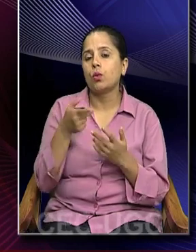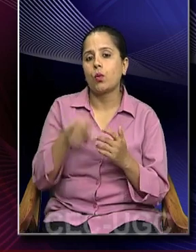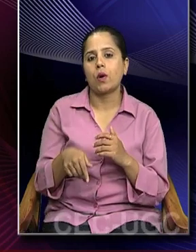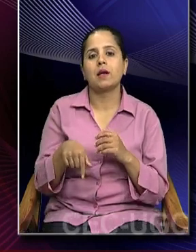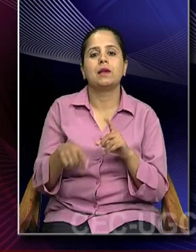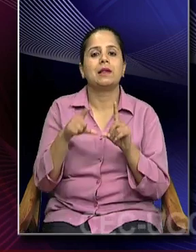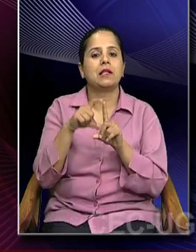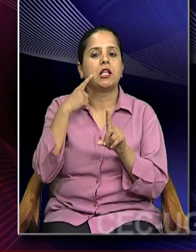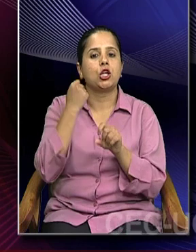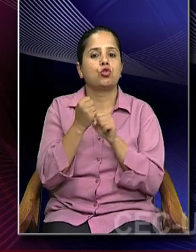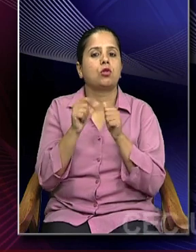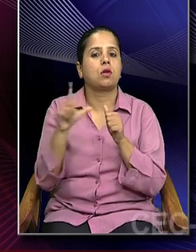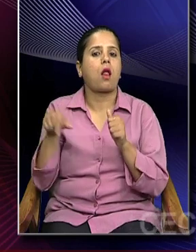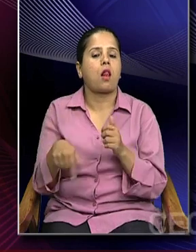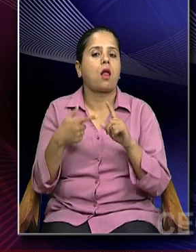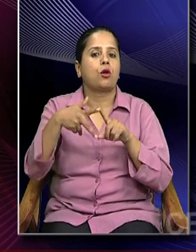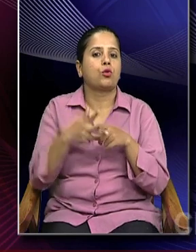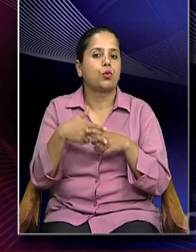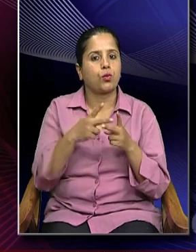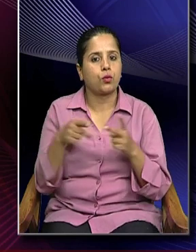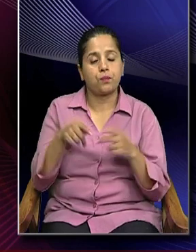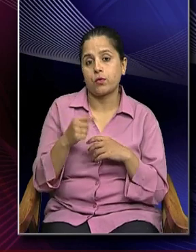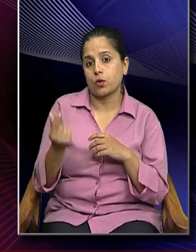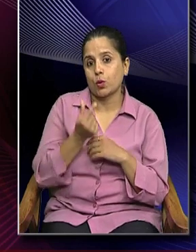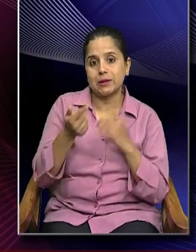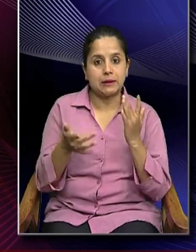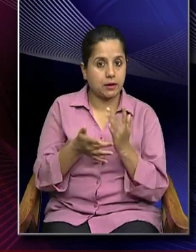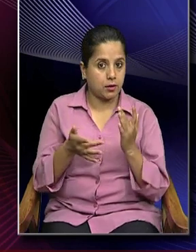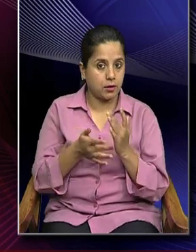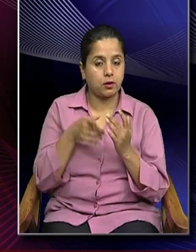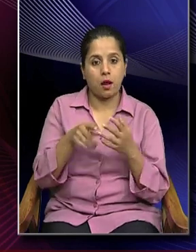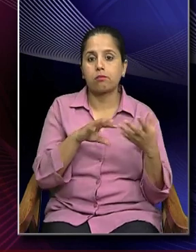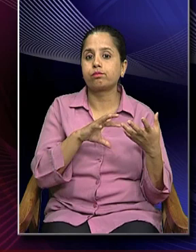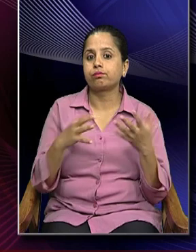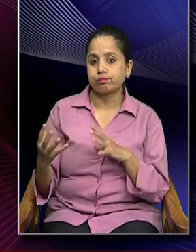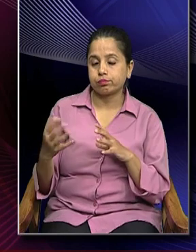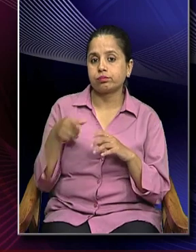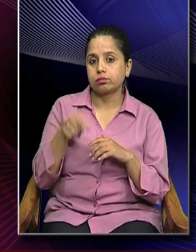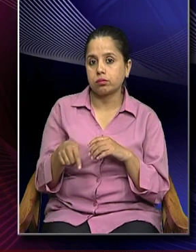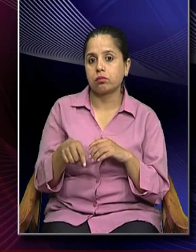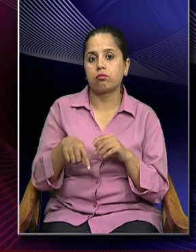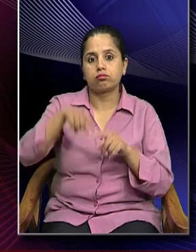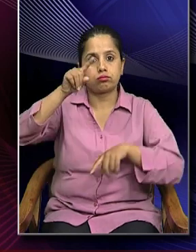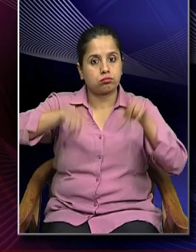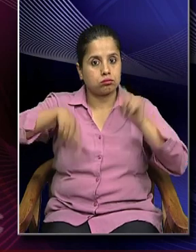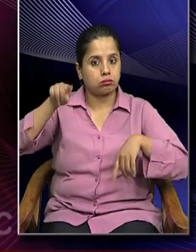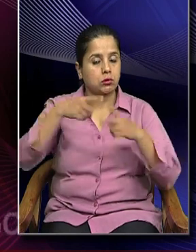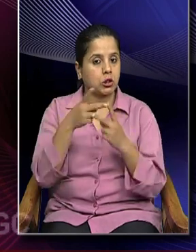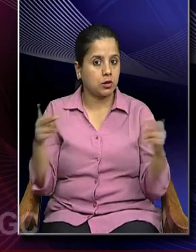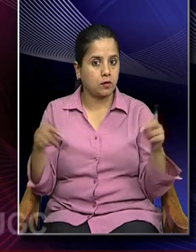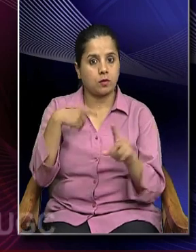digital tools. It utilizes the technology to create a dynamic